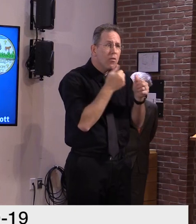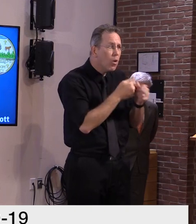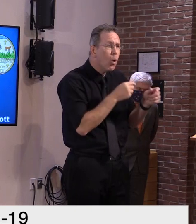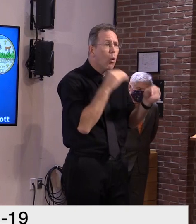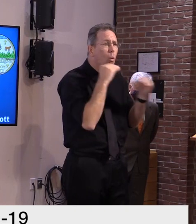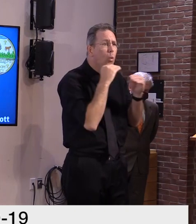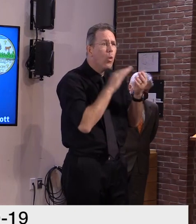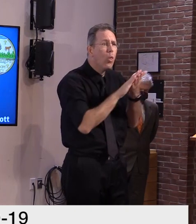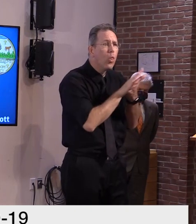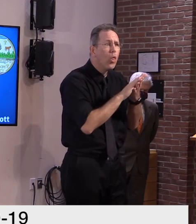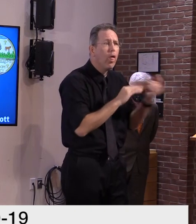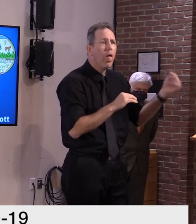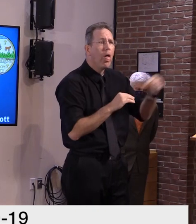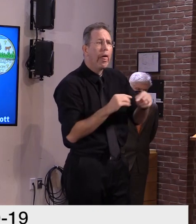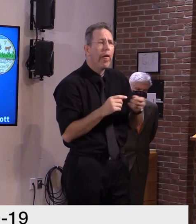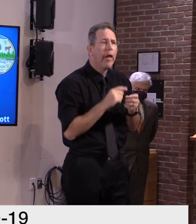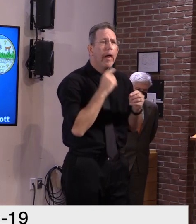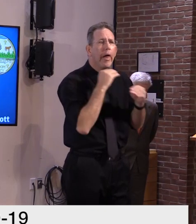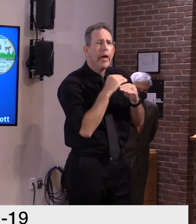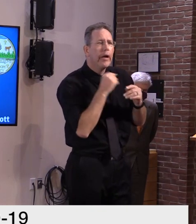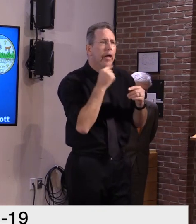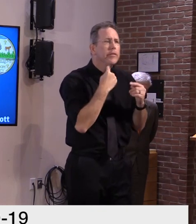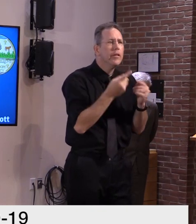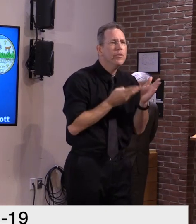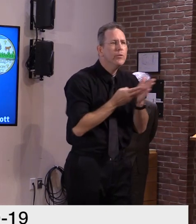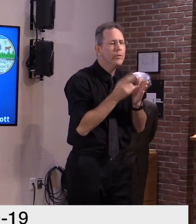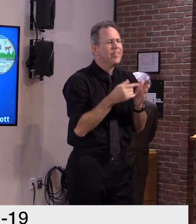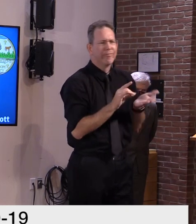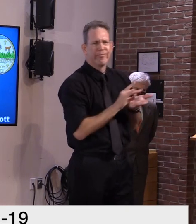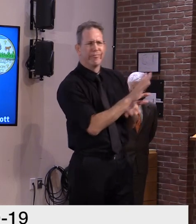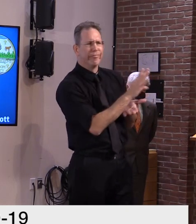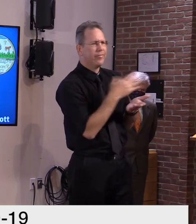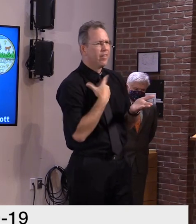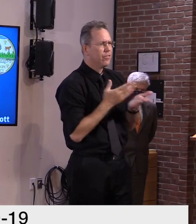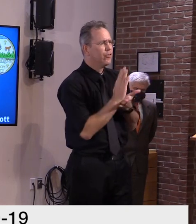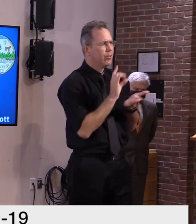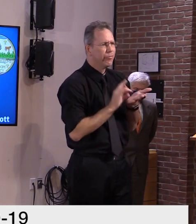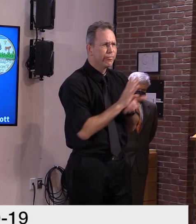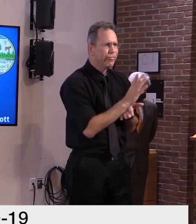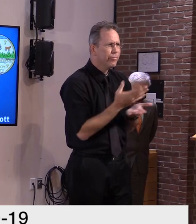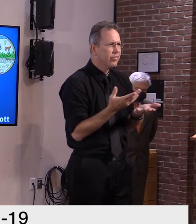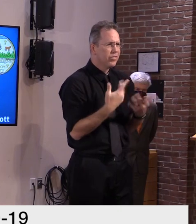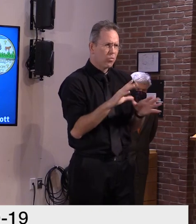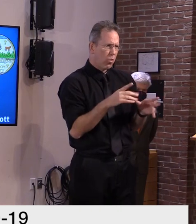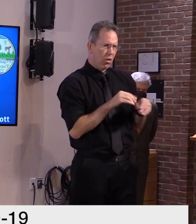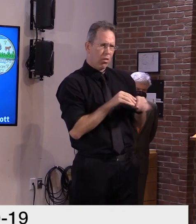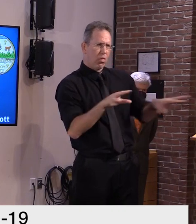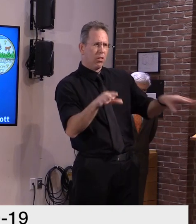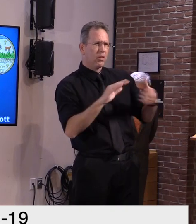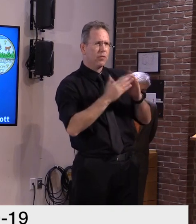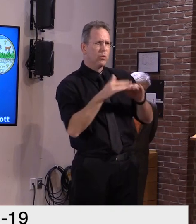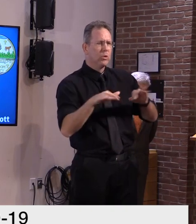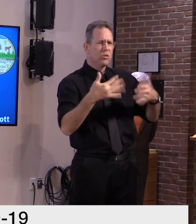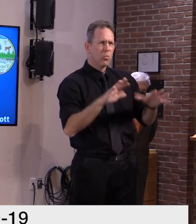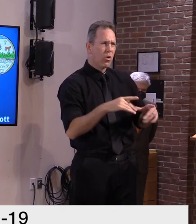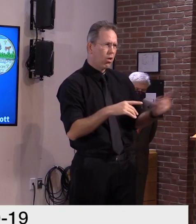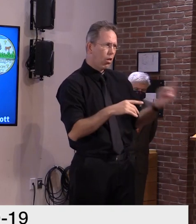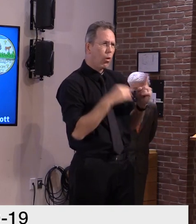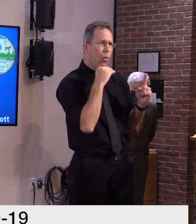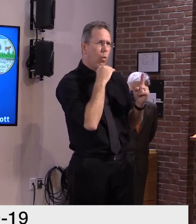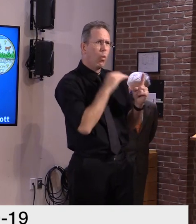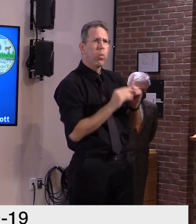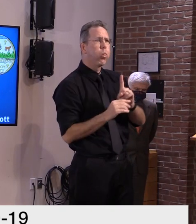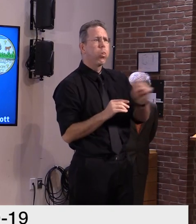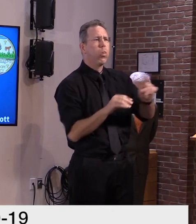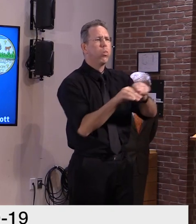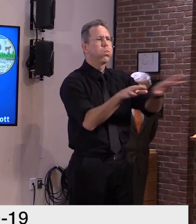ski area at risk, and you're putting our communities at risk. So we certainly believe that this you could suspend somebody's right to ski and